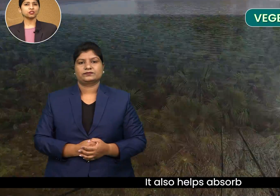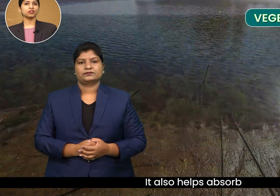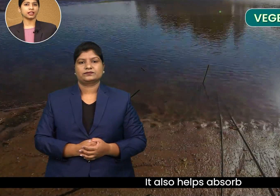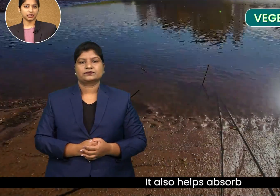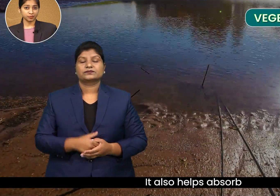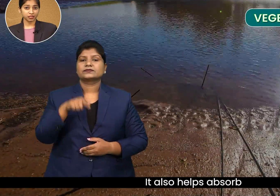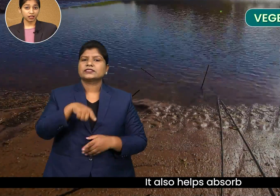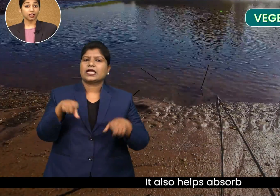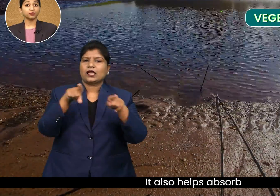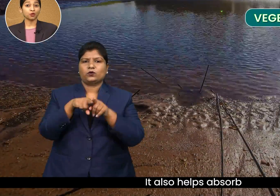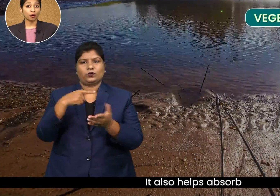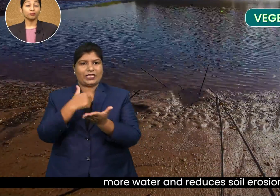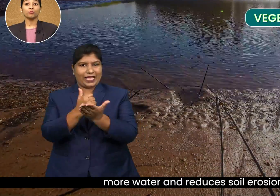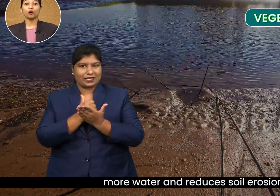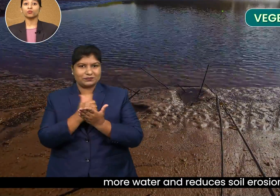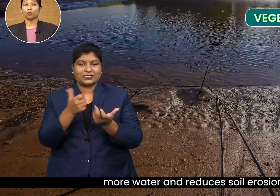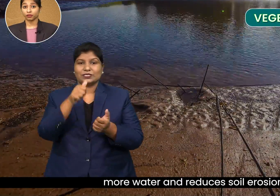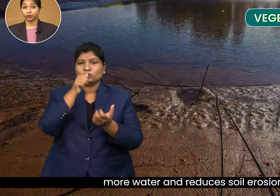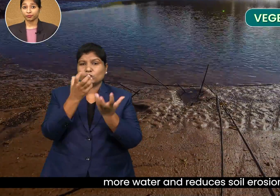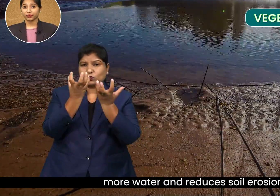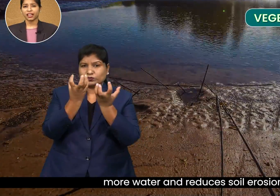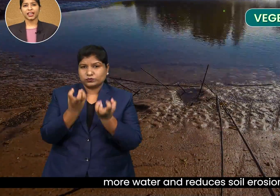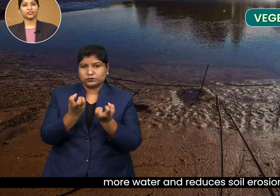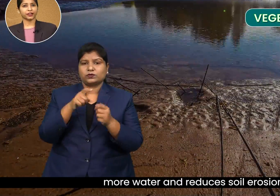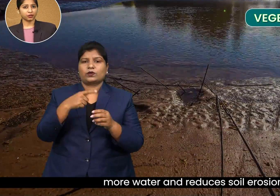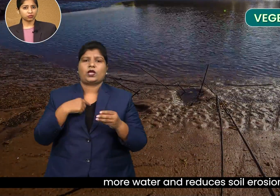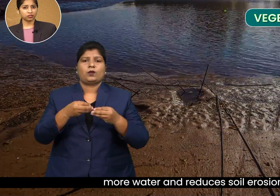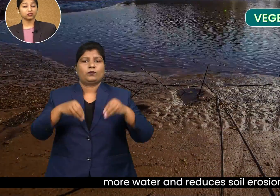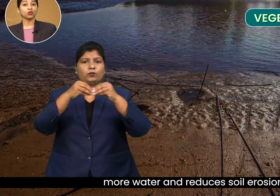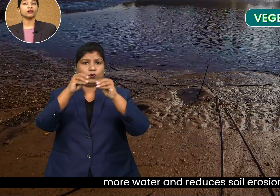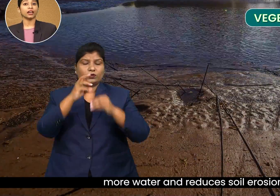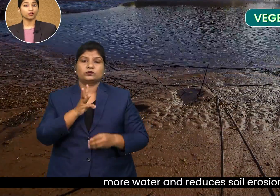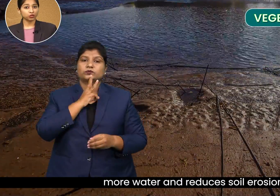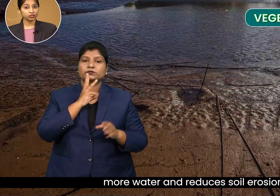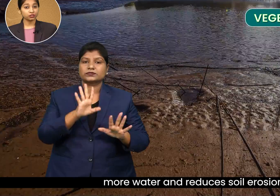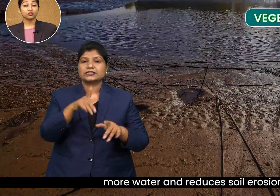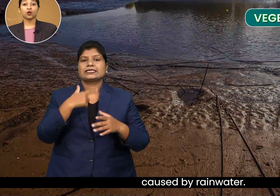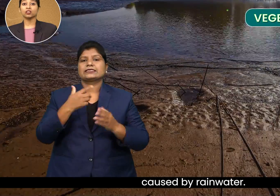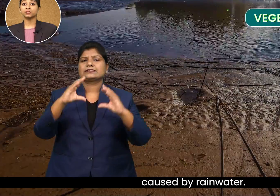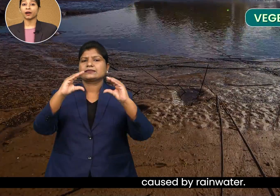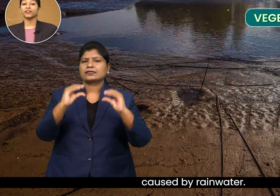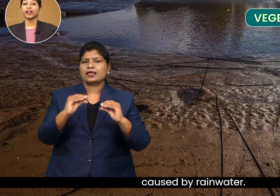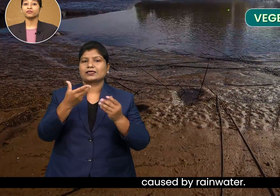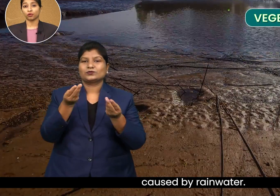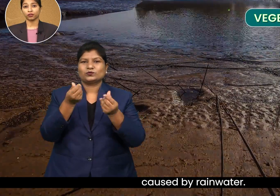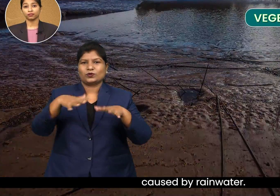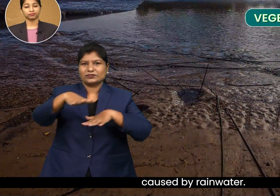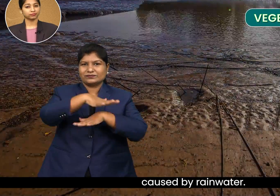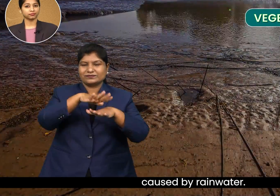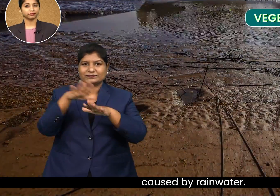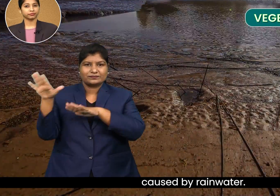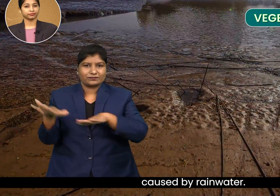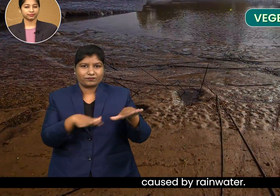It also helps absorb more water and reduces soil erosion caused by rainwater.